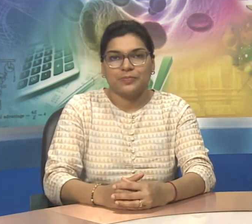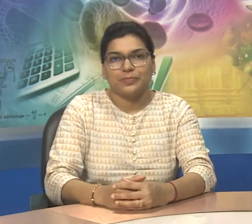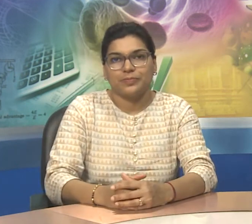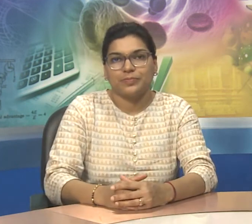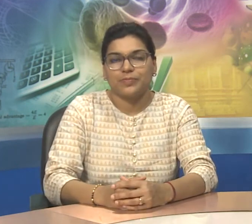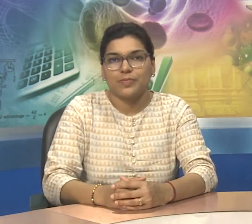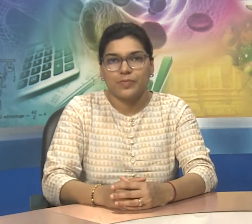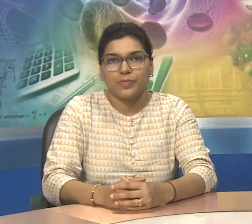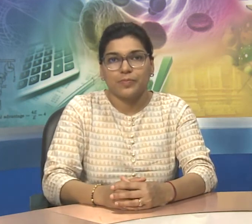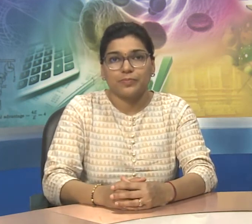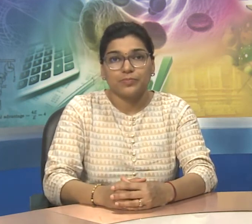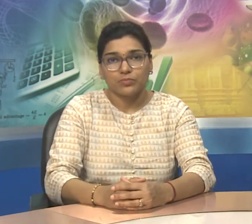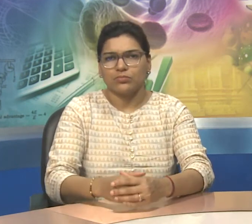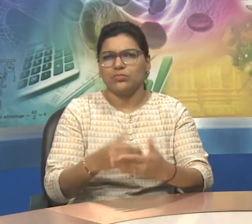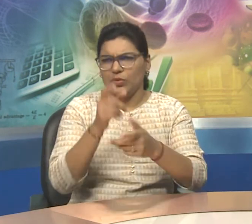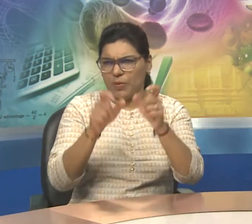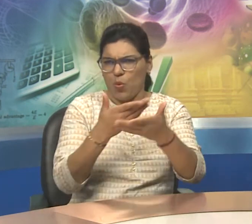the examination.